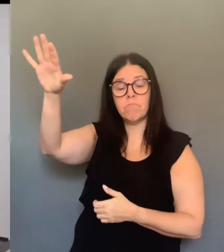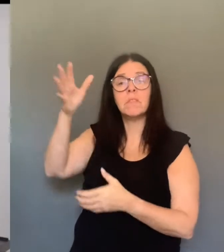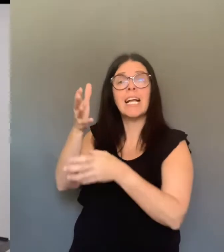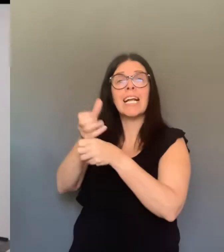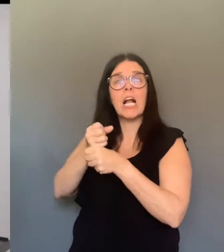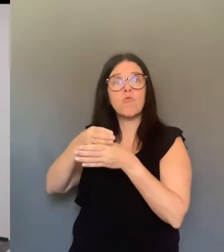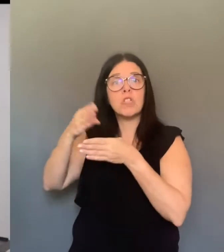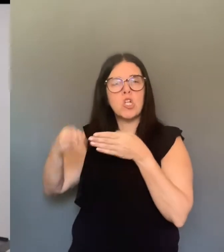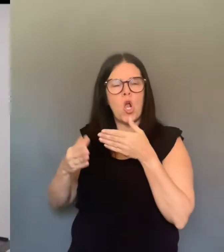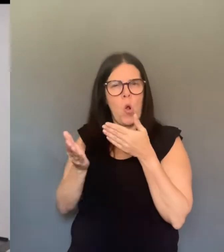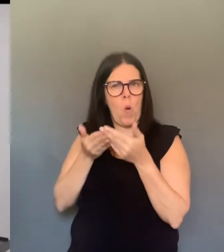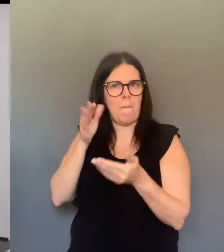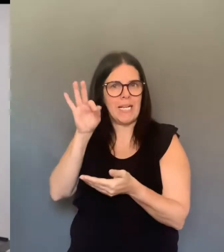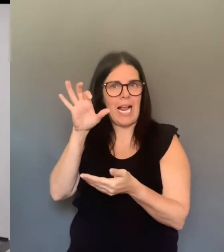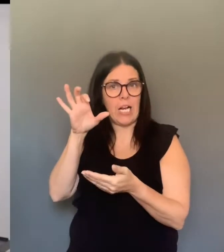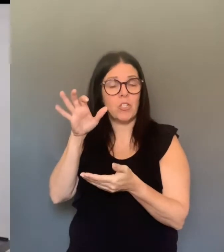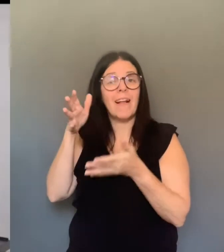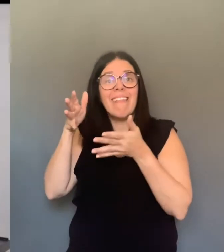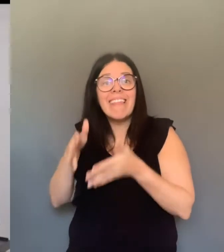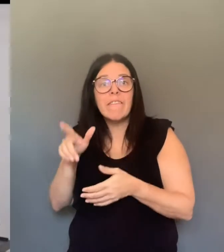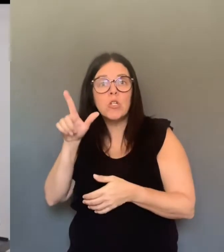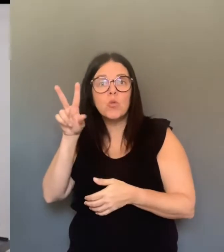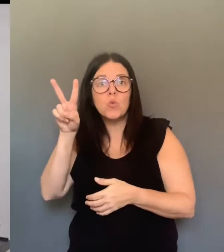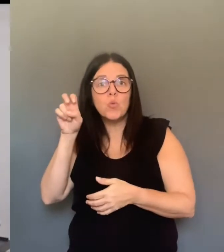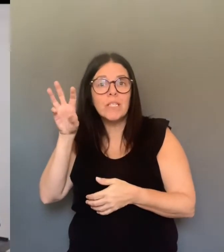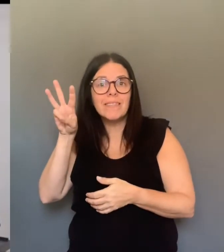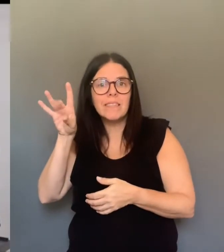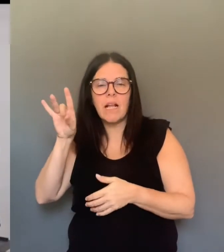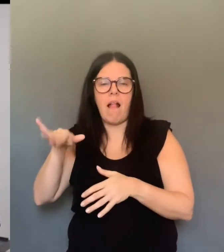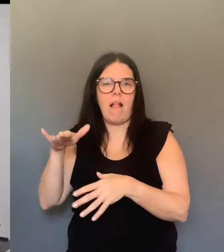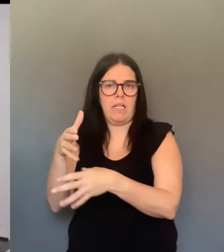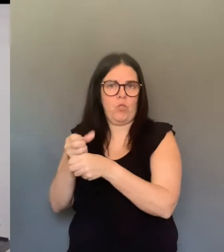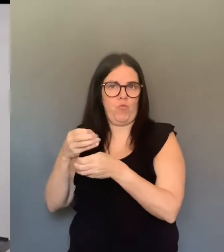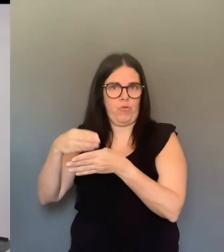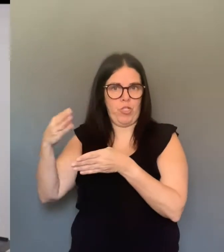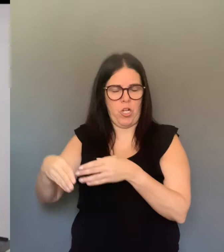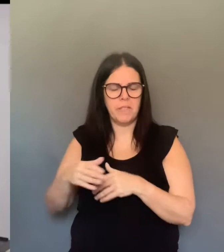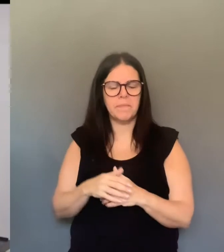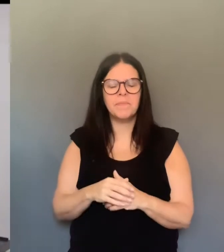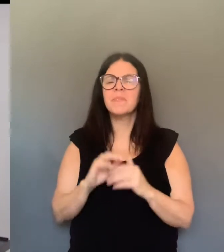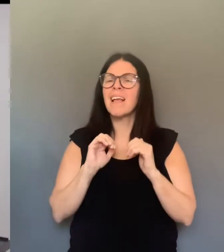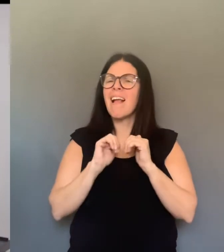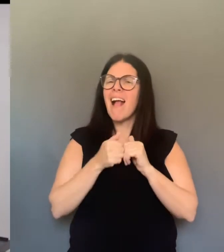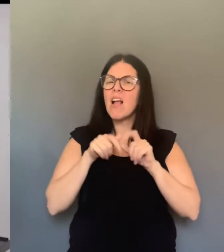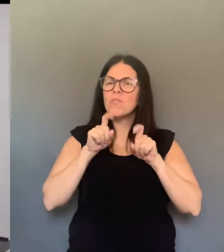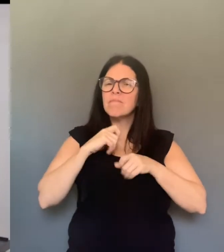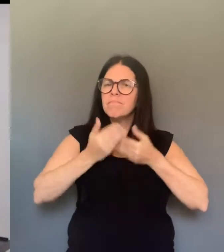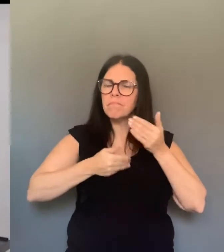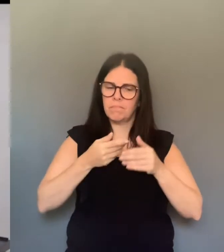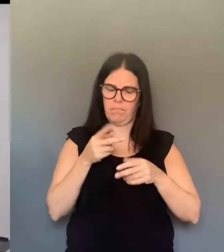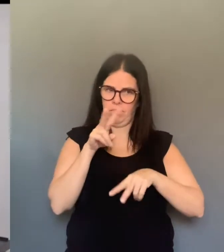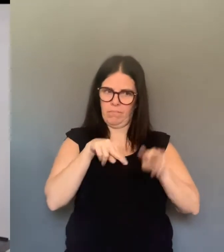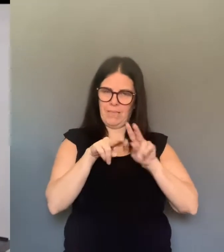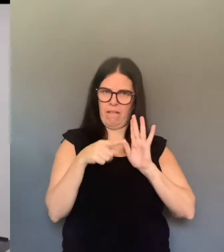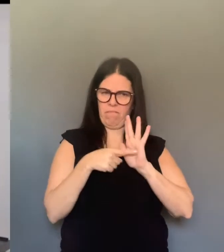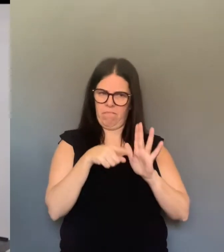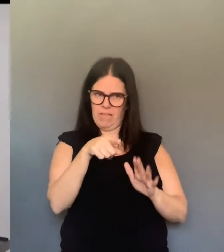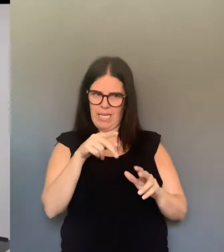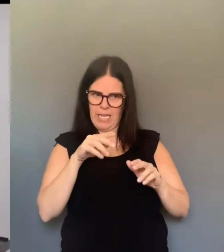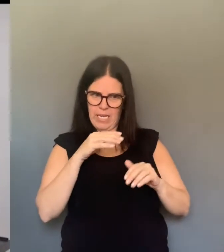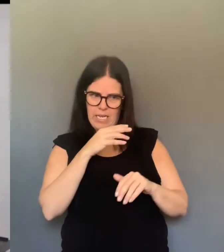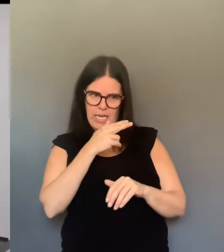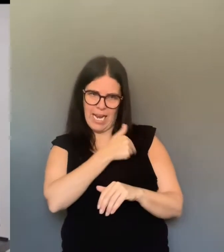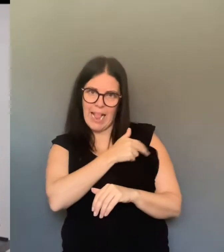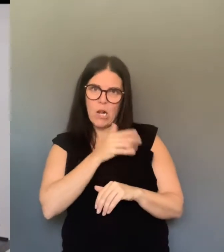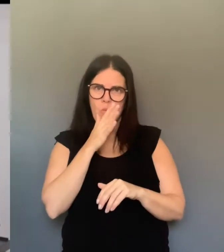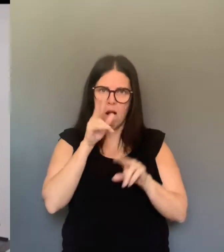prioritized: symptomatic healthcare workers and staff who work in health facilities, symptomatic residents and staff in long-term care